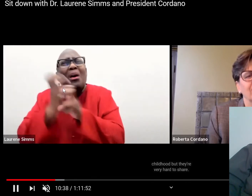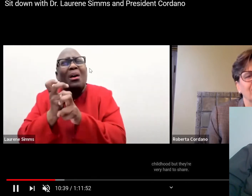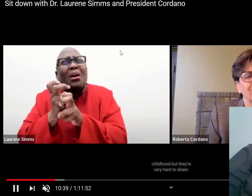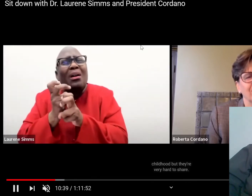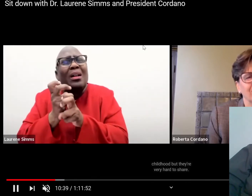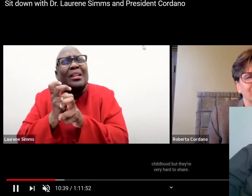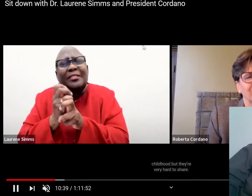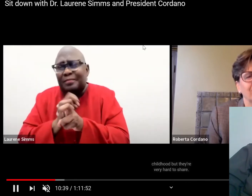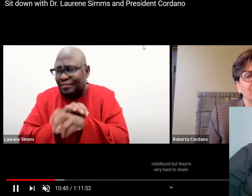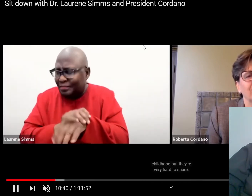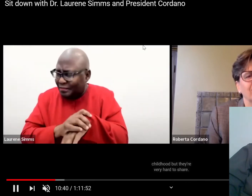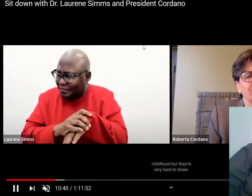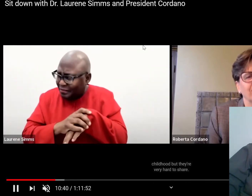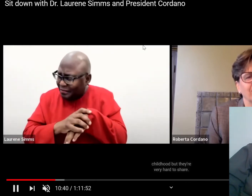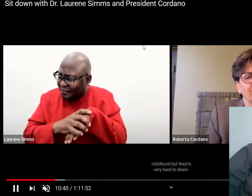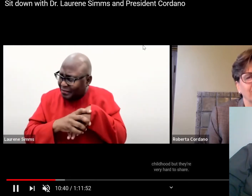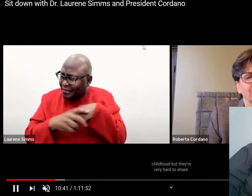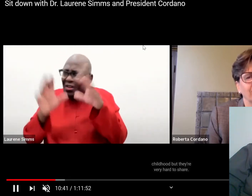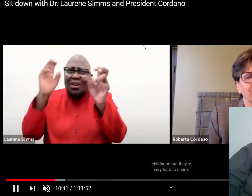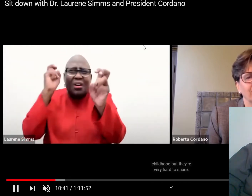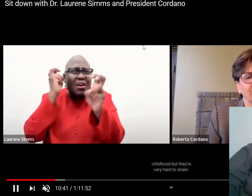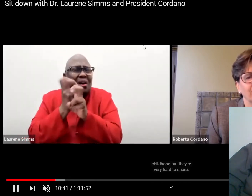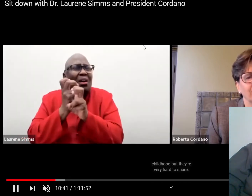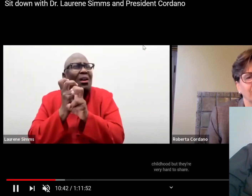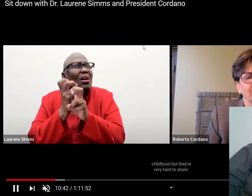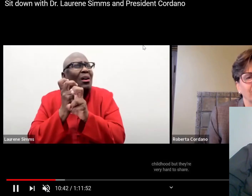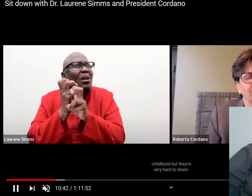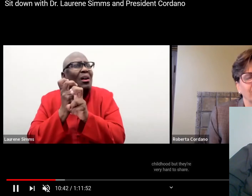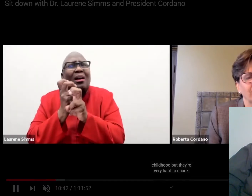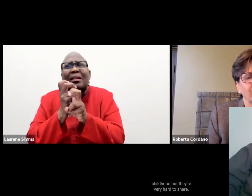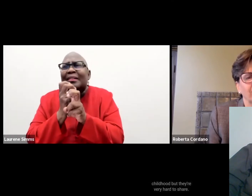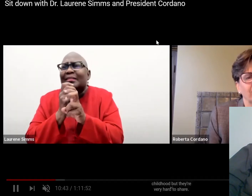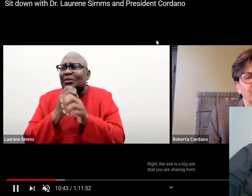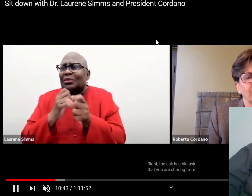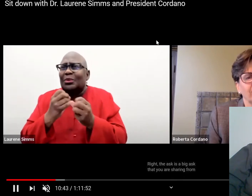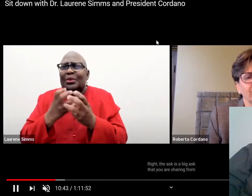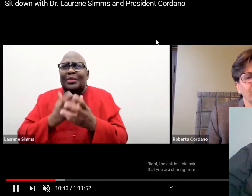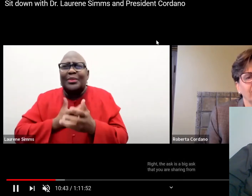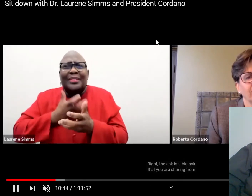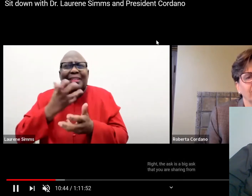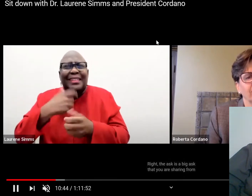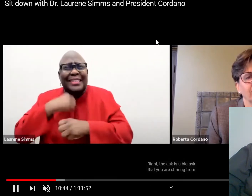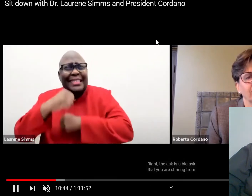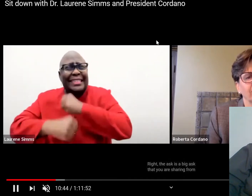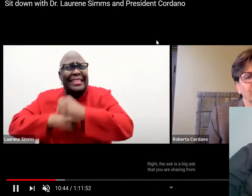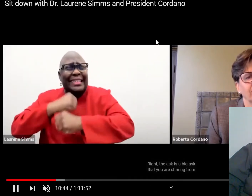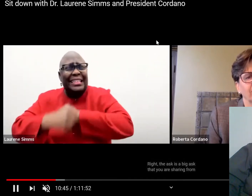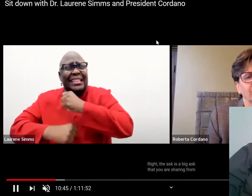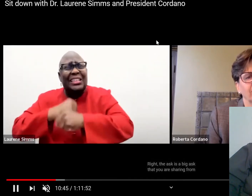why I haven't shared stories of my childhood, but it's very hard for me to do that.